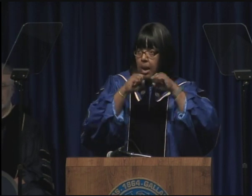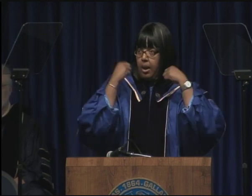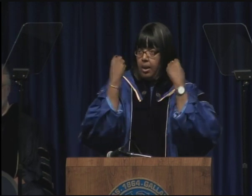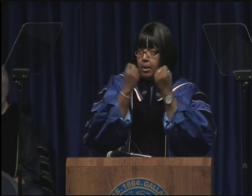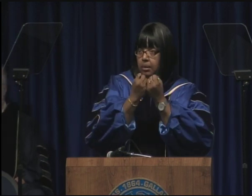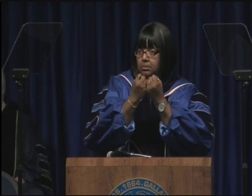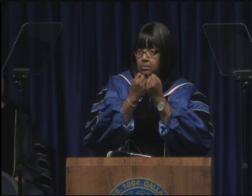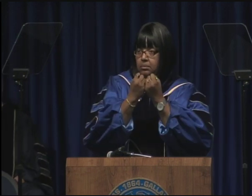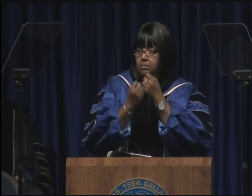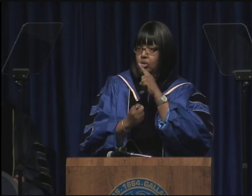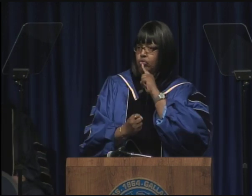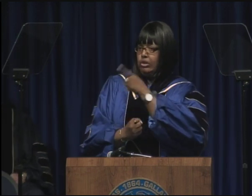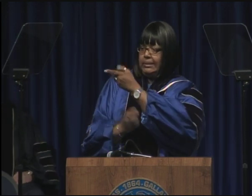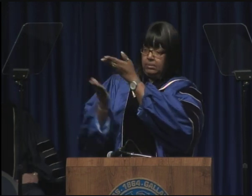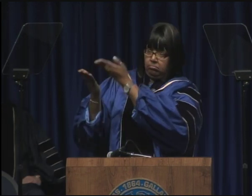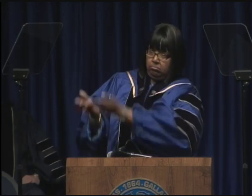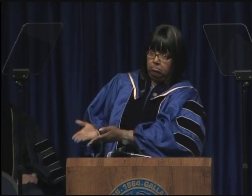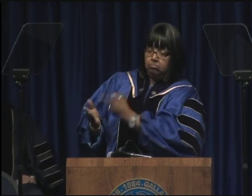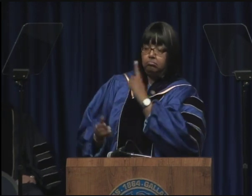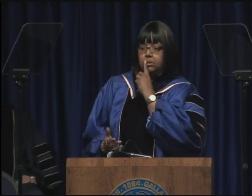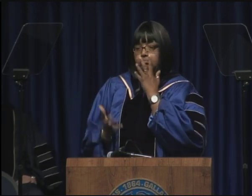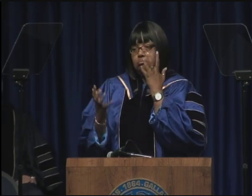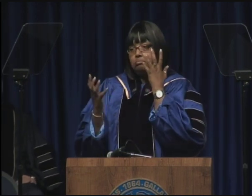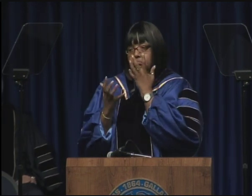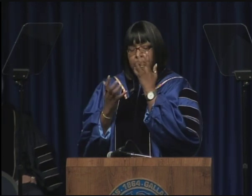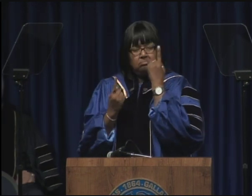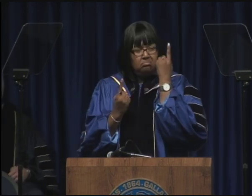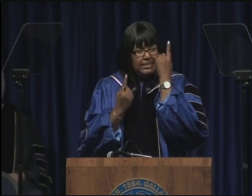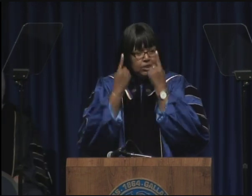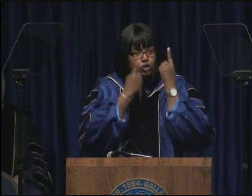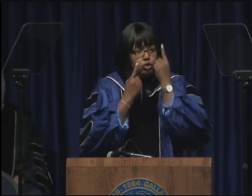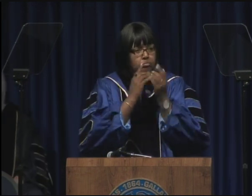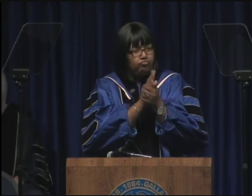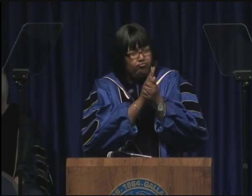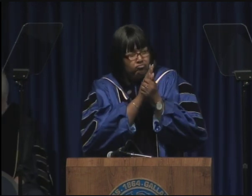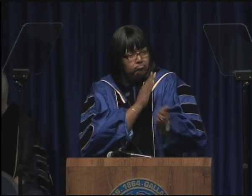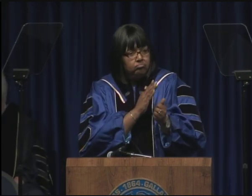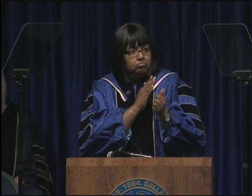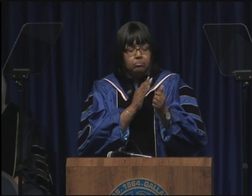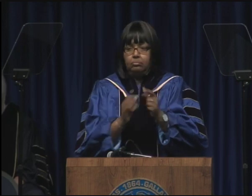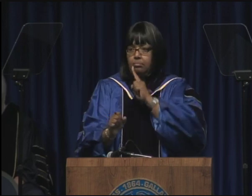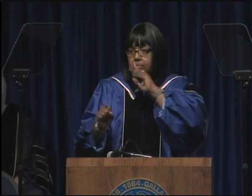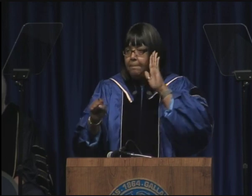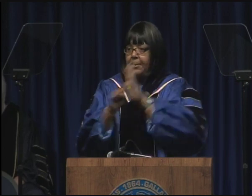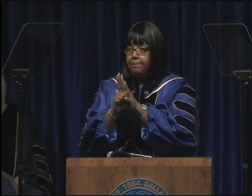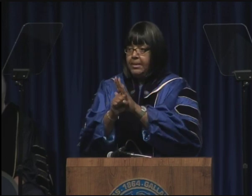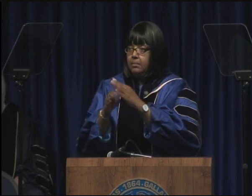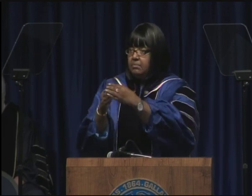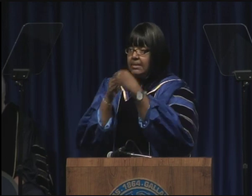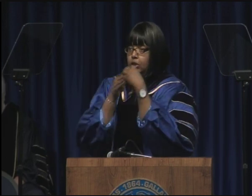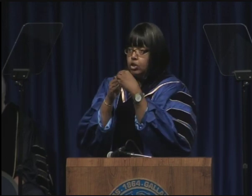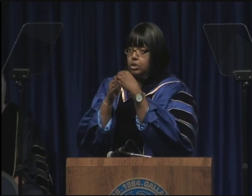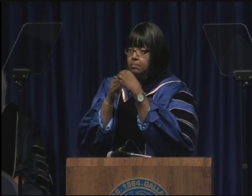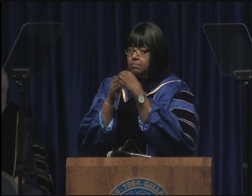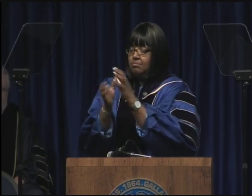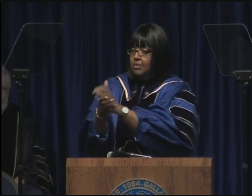Honor Society, and she has proven to be a considerate, competent, and committed leader in the deaf